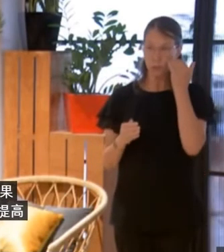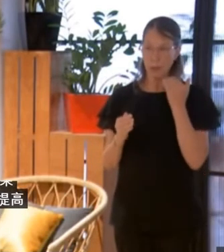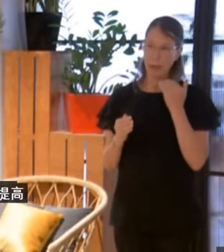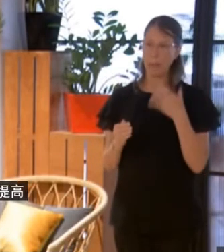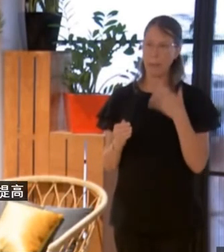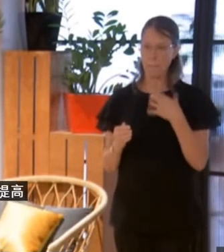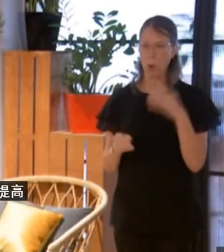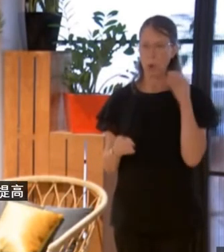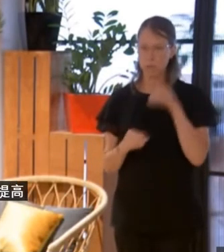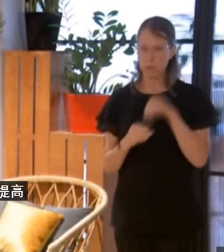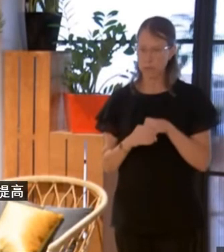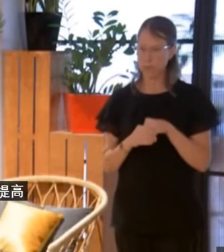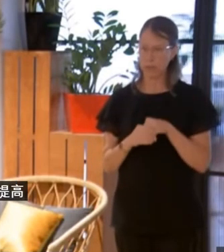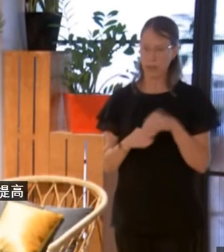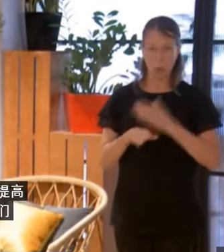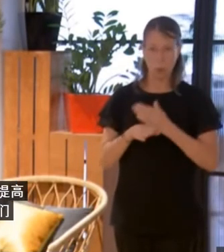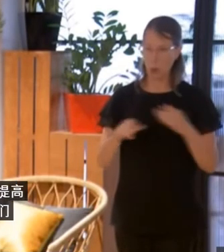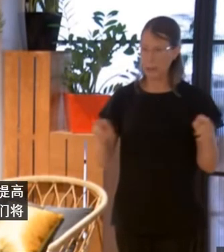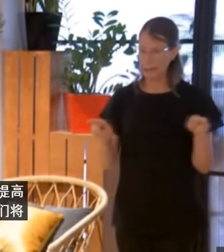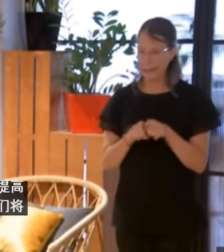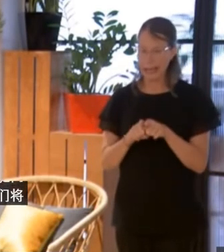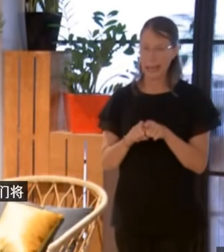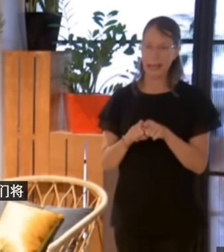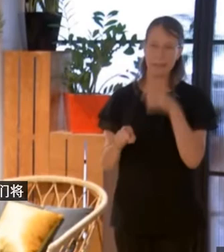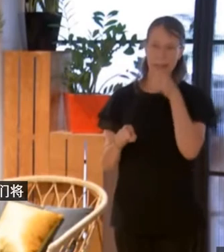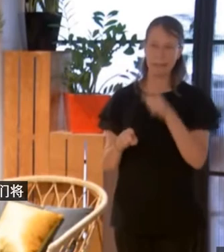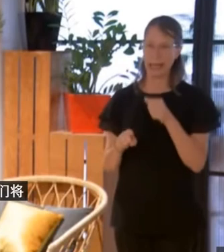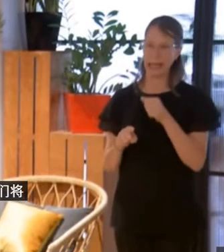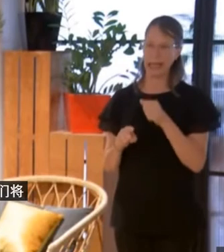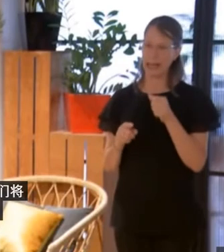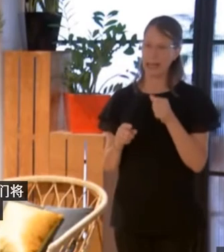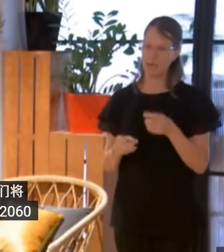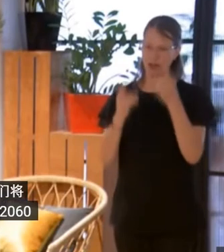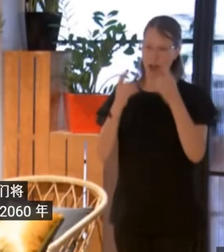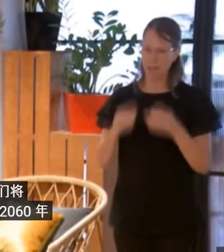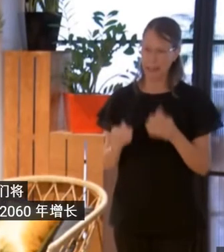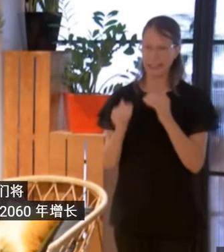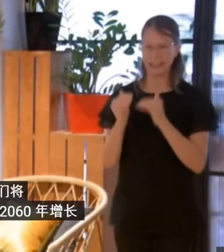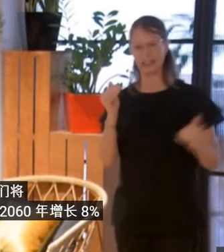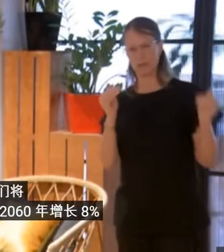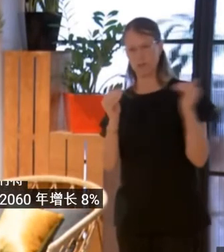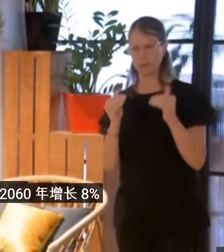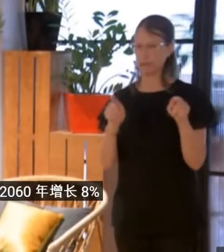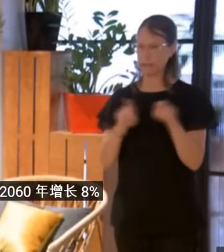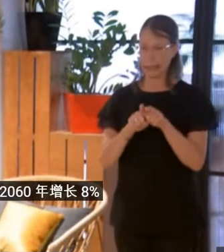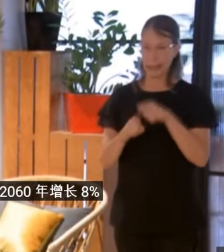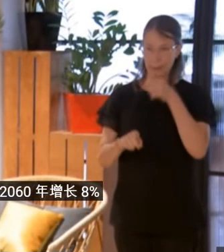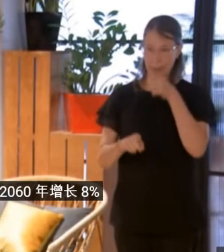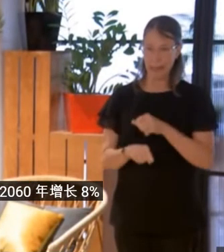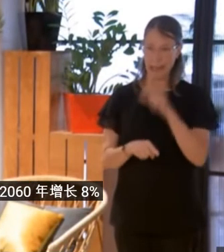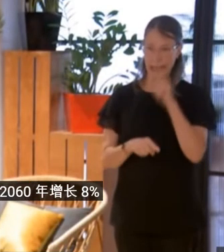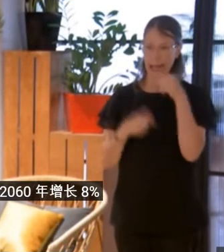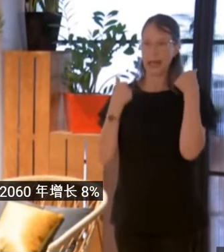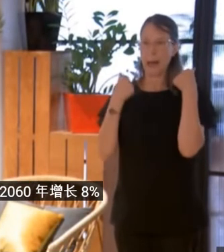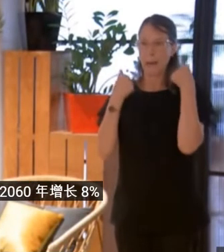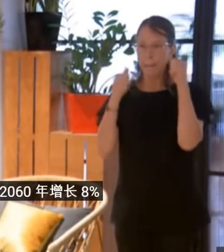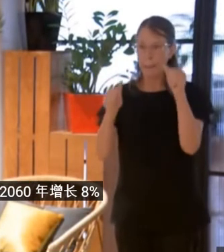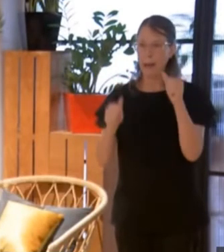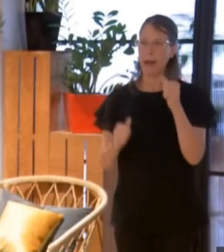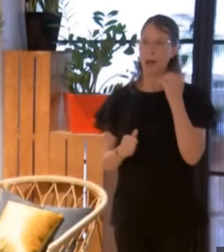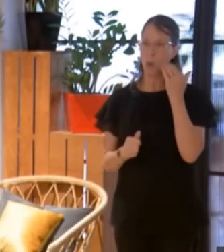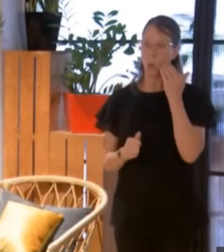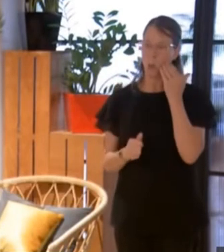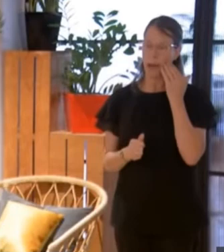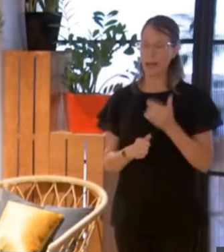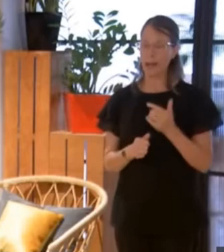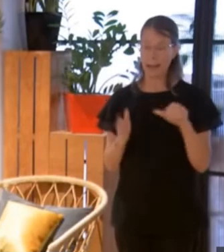rate to that of male participation rate, we will see our economy 8% larger by 2060, and it will lift household